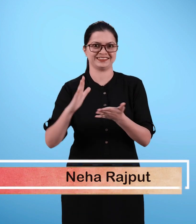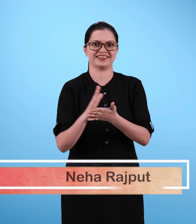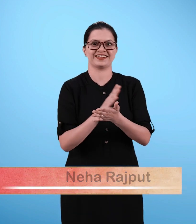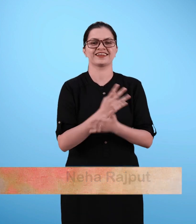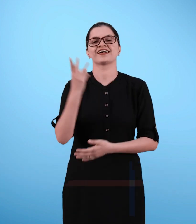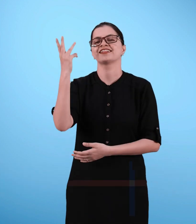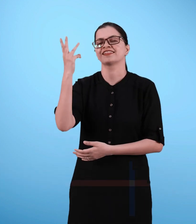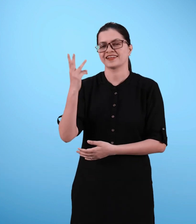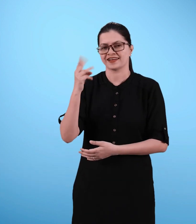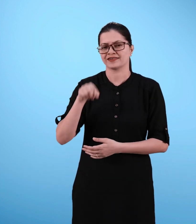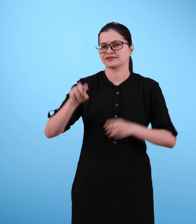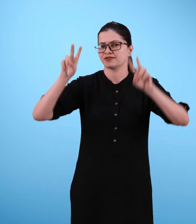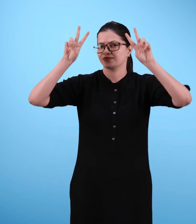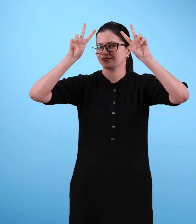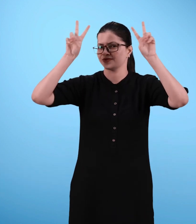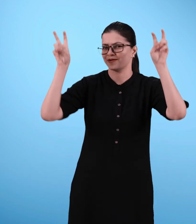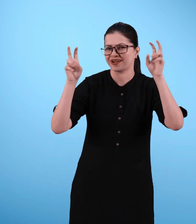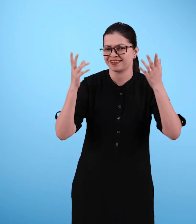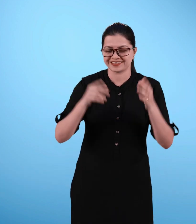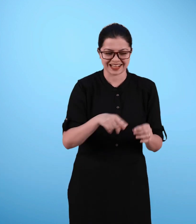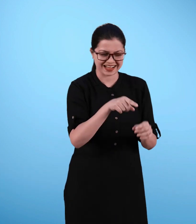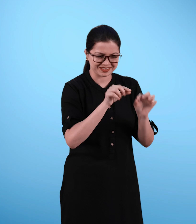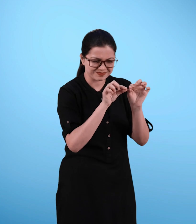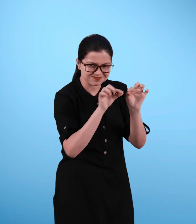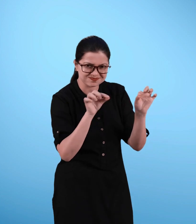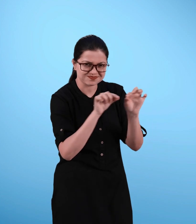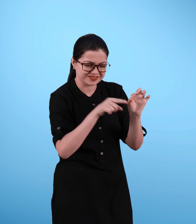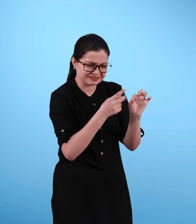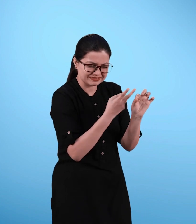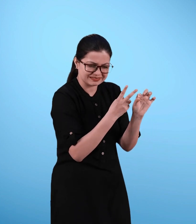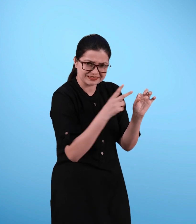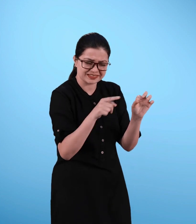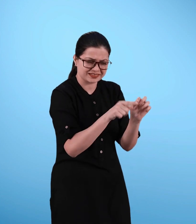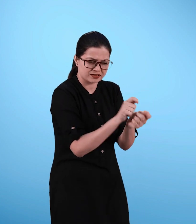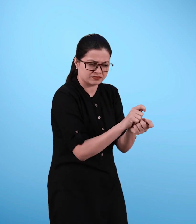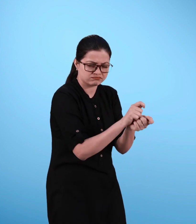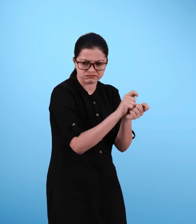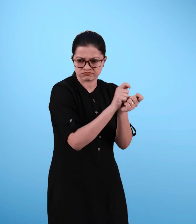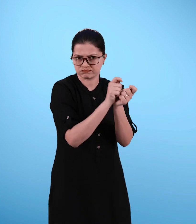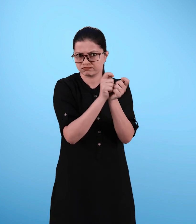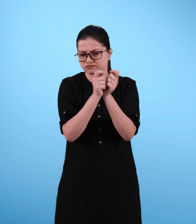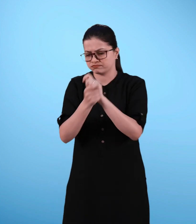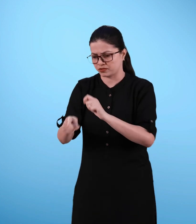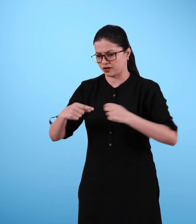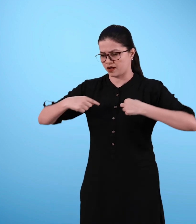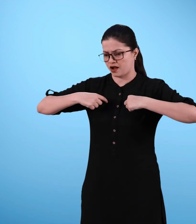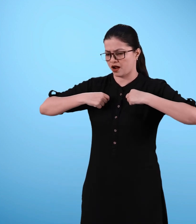3. Title Fiber to to fabric. fabric. From page 18